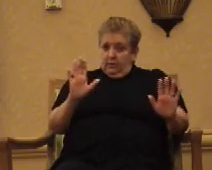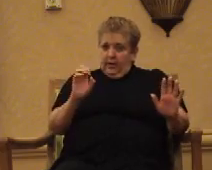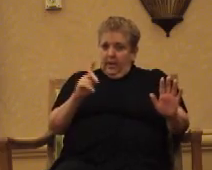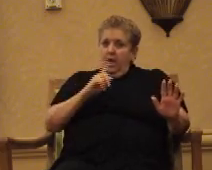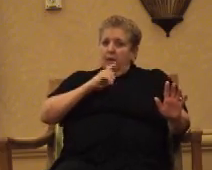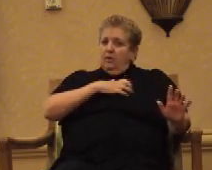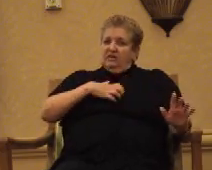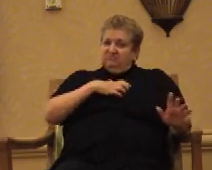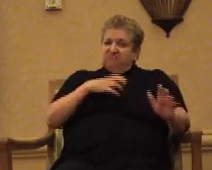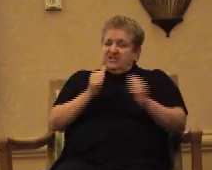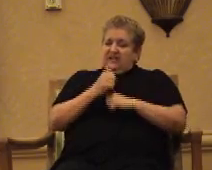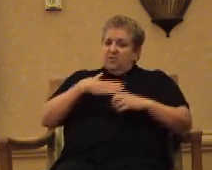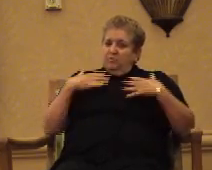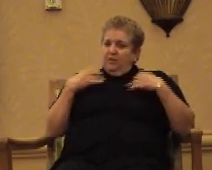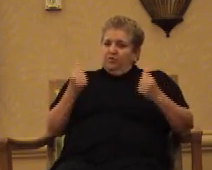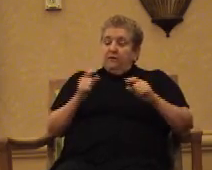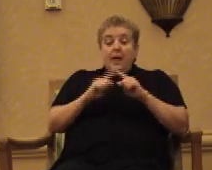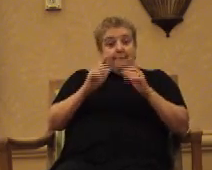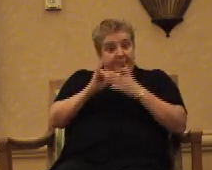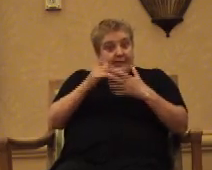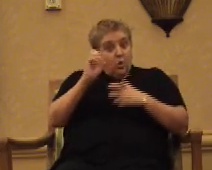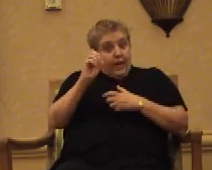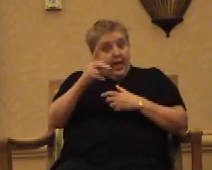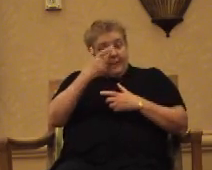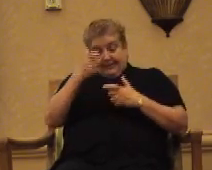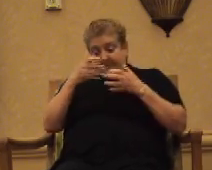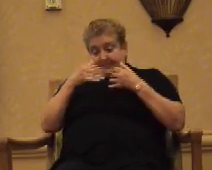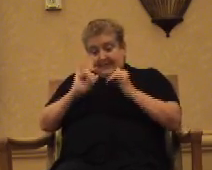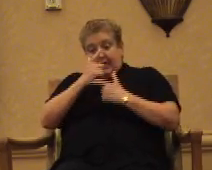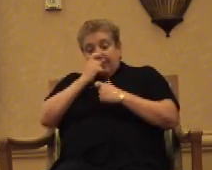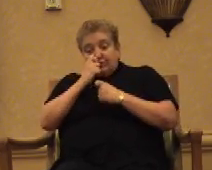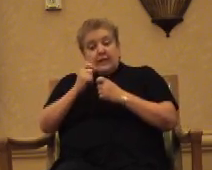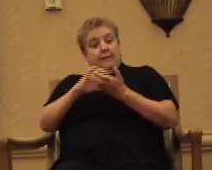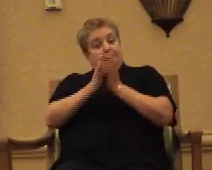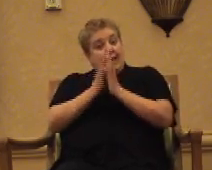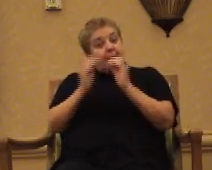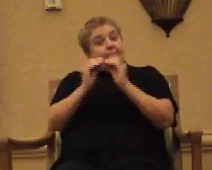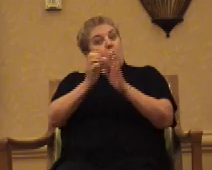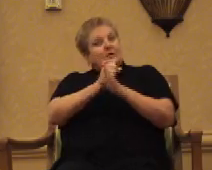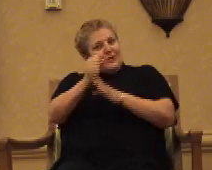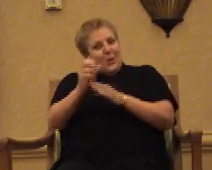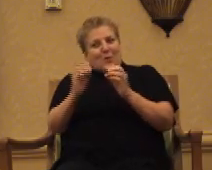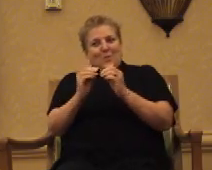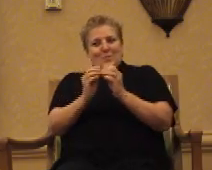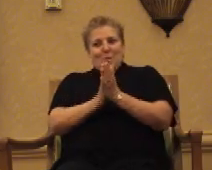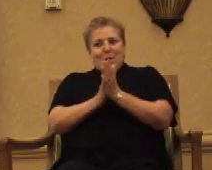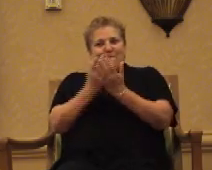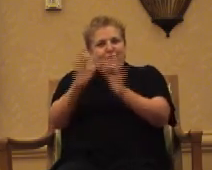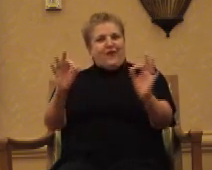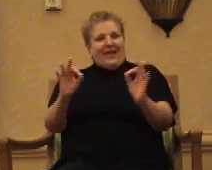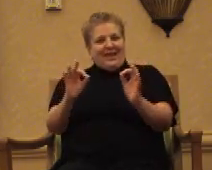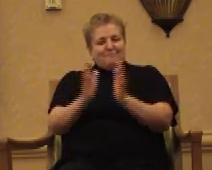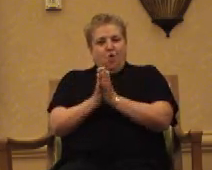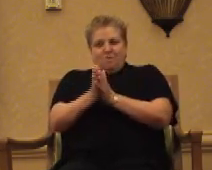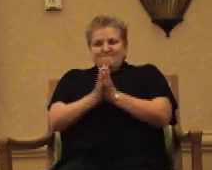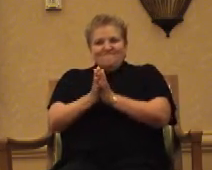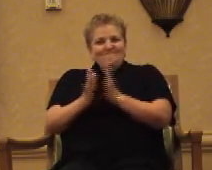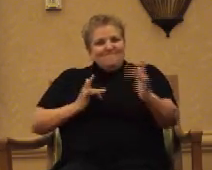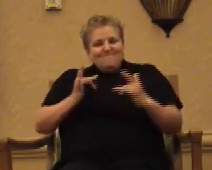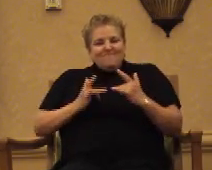because I'm still interested in my recovery. You just have to stay interested. You have to come here and submit yourself,